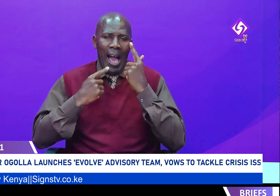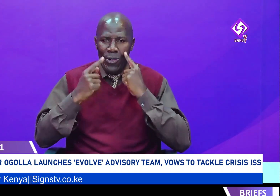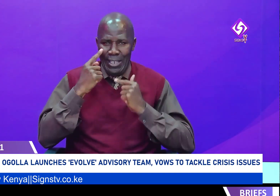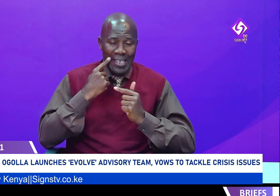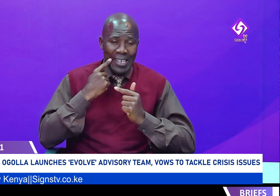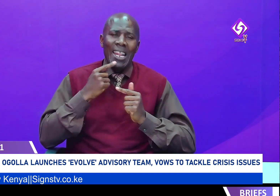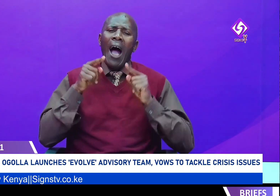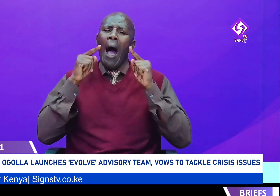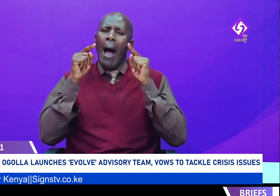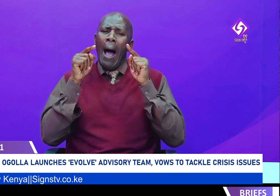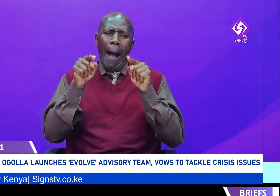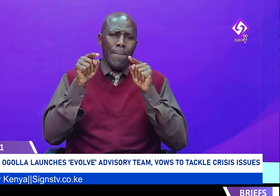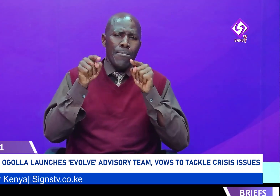national crises.